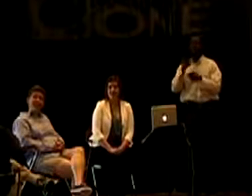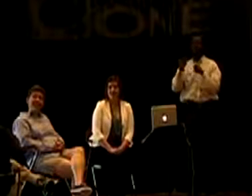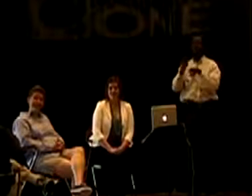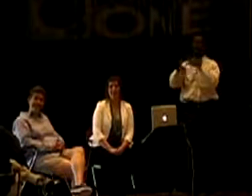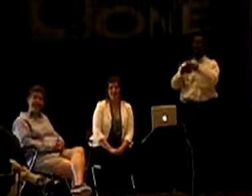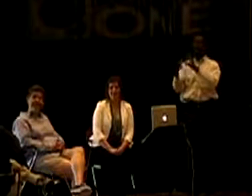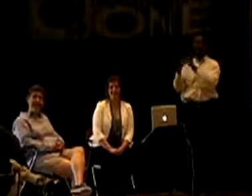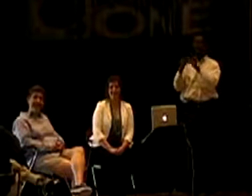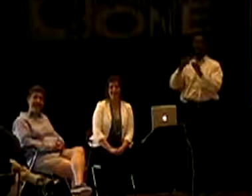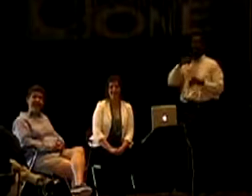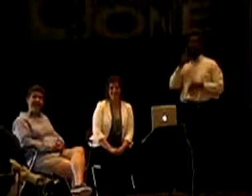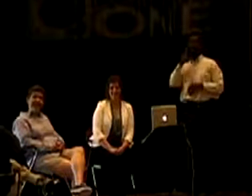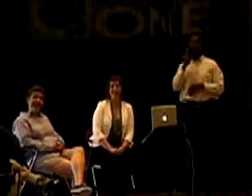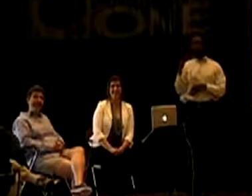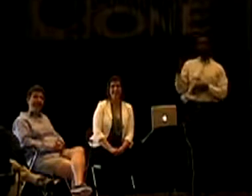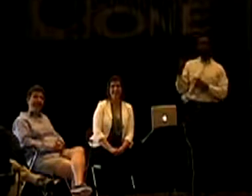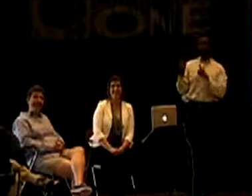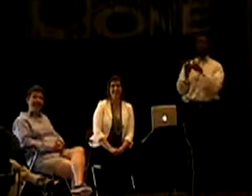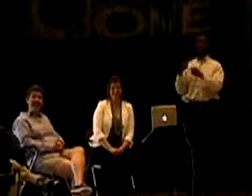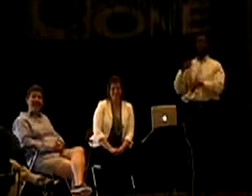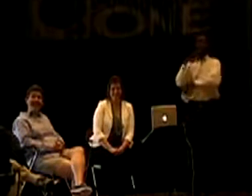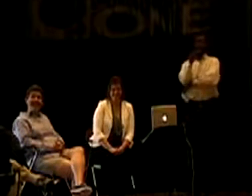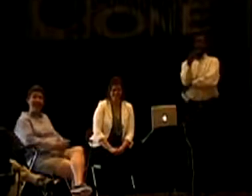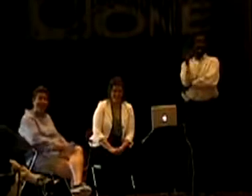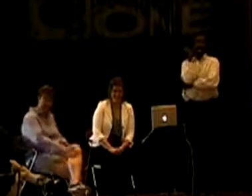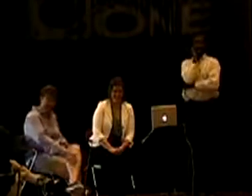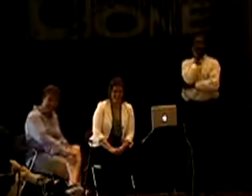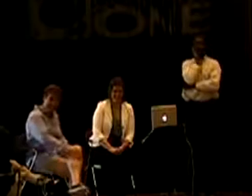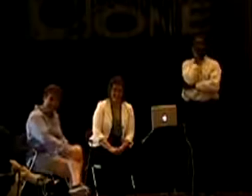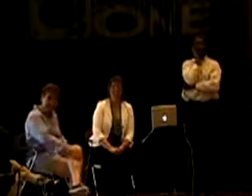I am also adhering a deaf relationship.